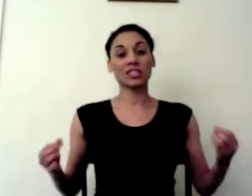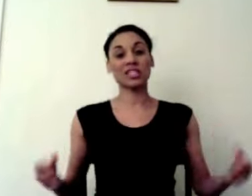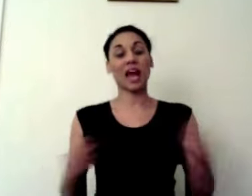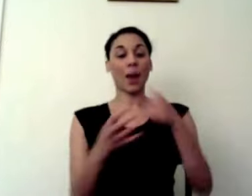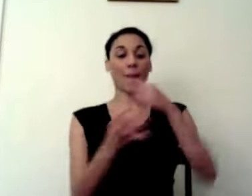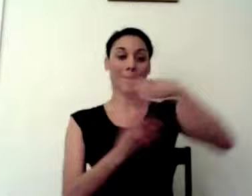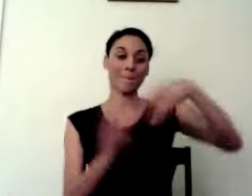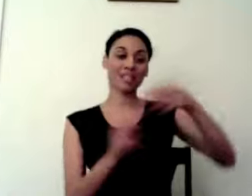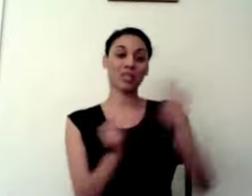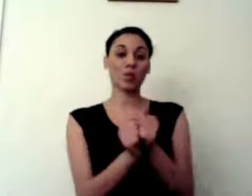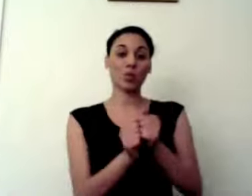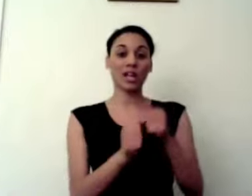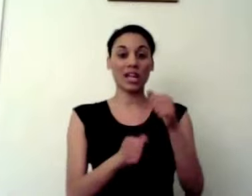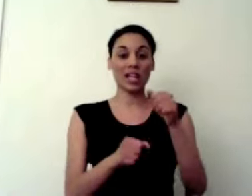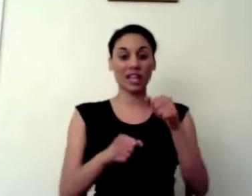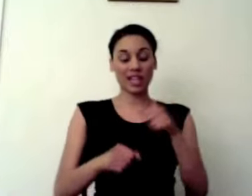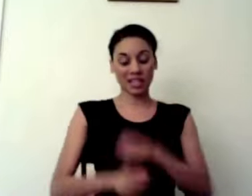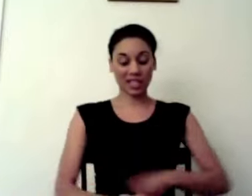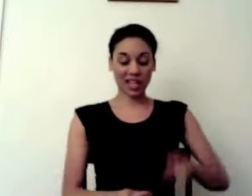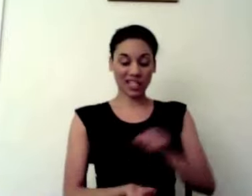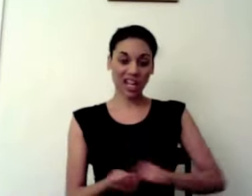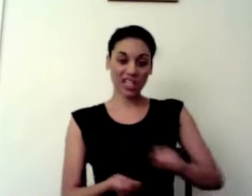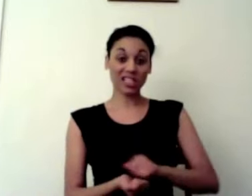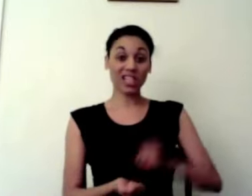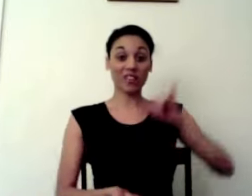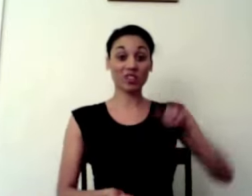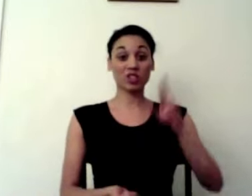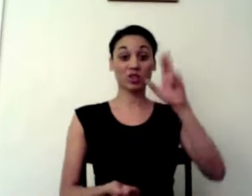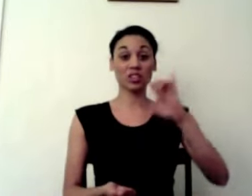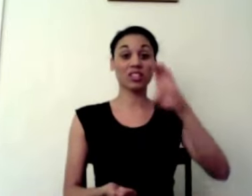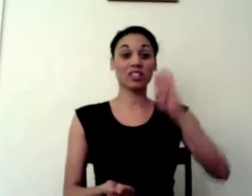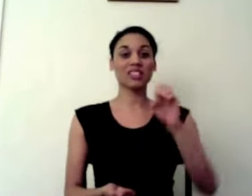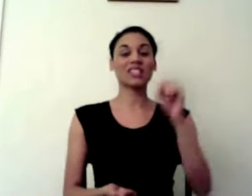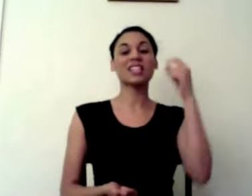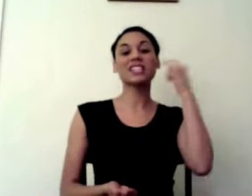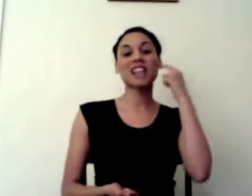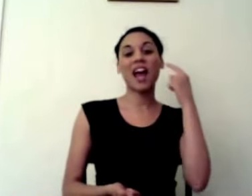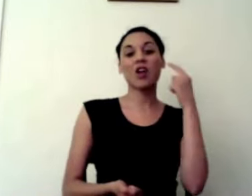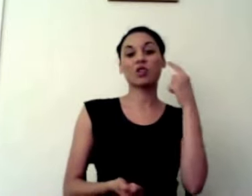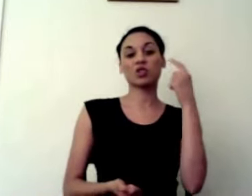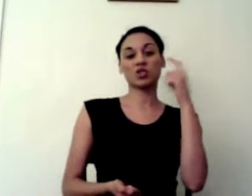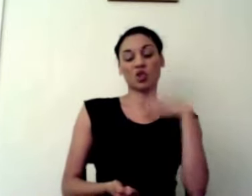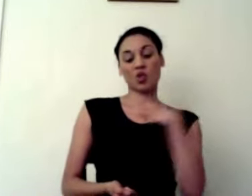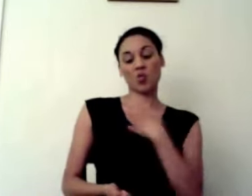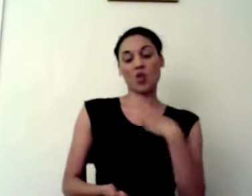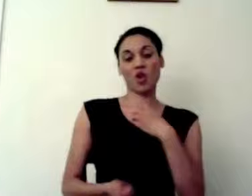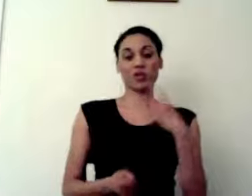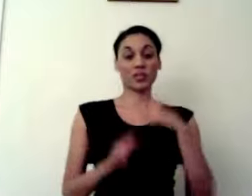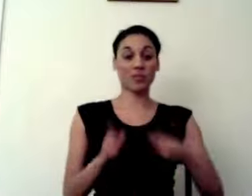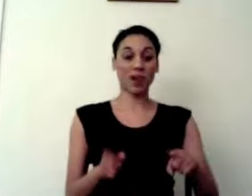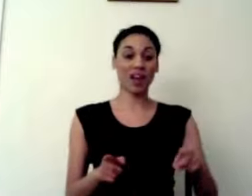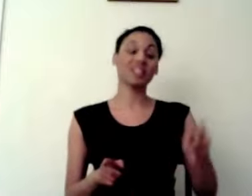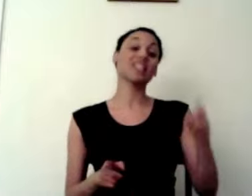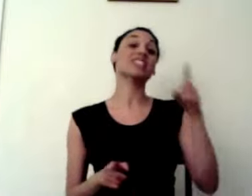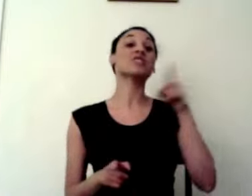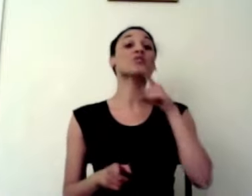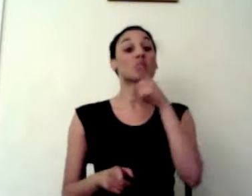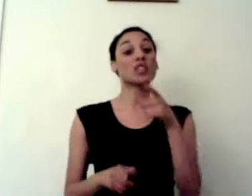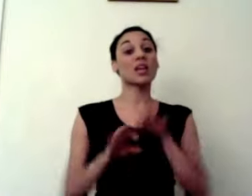juices. Sounds a little bit gross, but it's really important. Then the food is pushed into